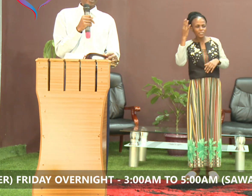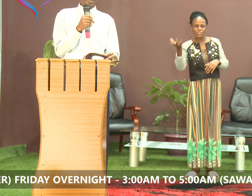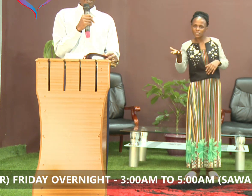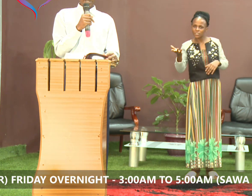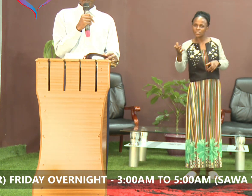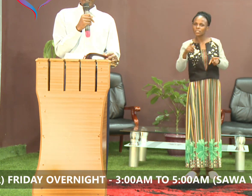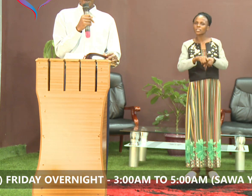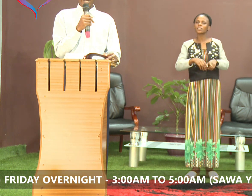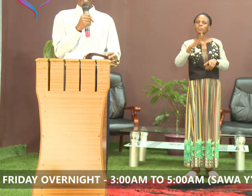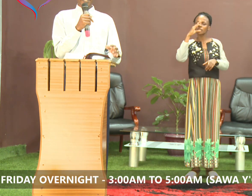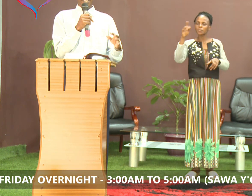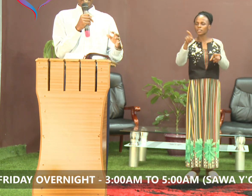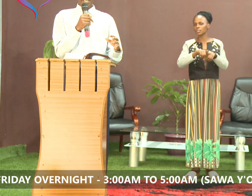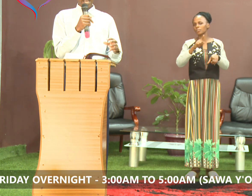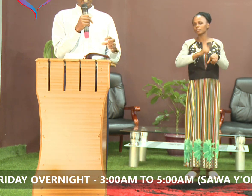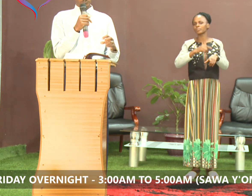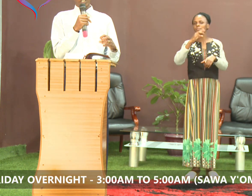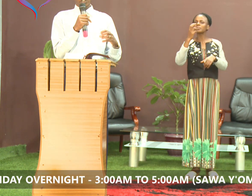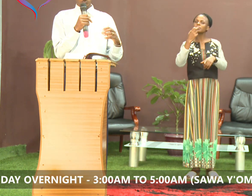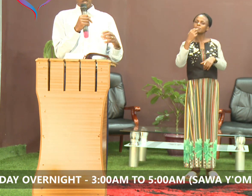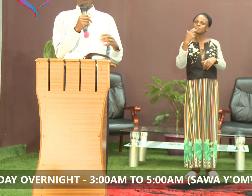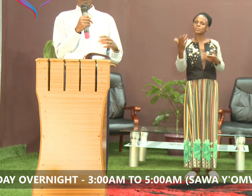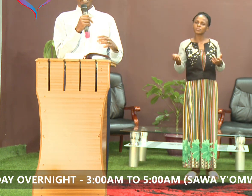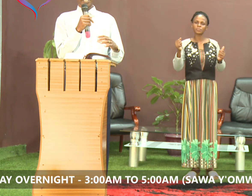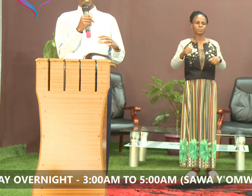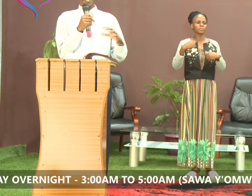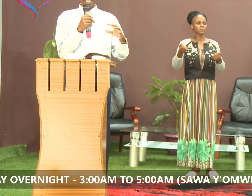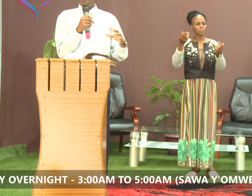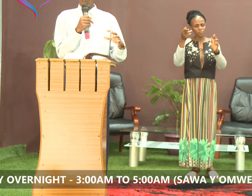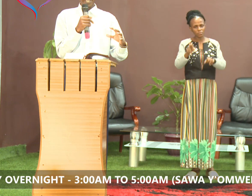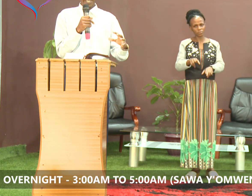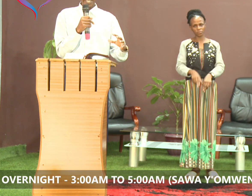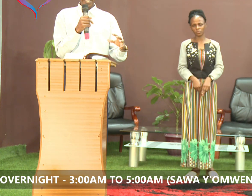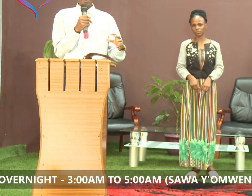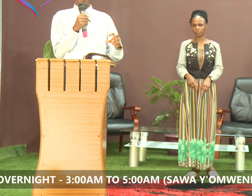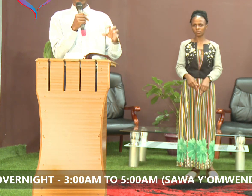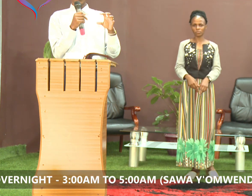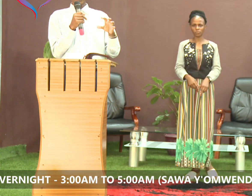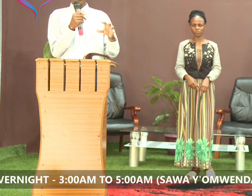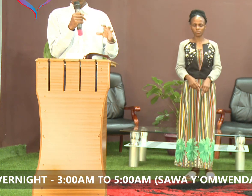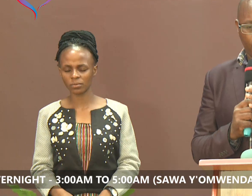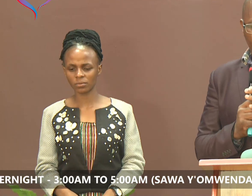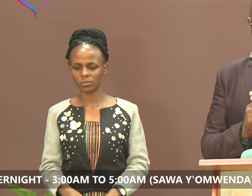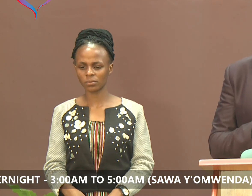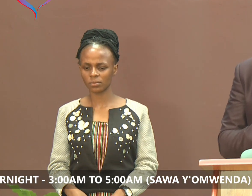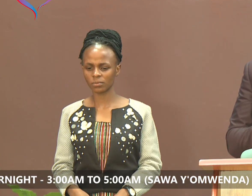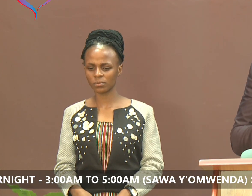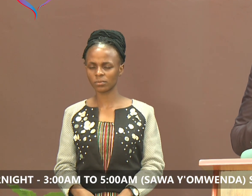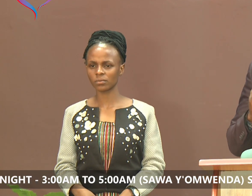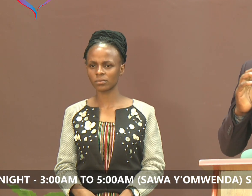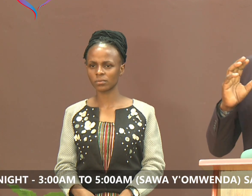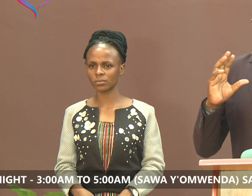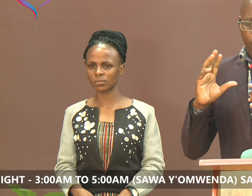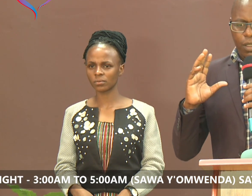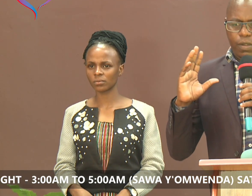aseka. If someone is sick and is talking to you about his state of sickness but speaks to you while smiling